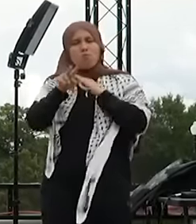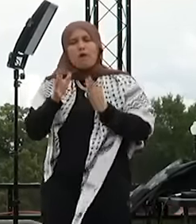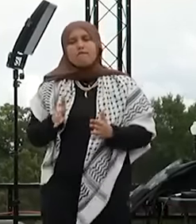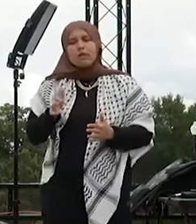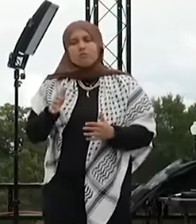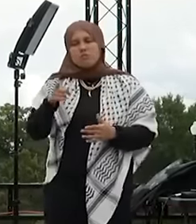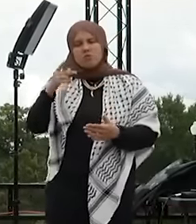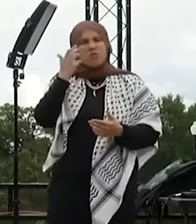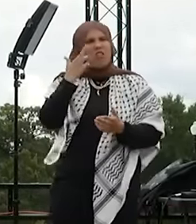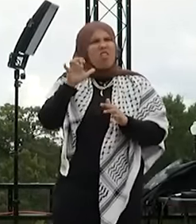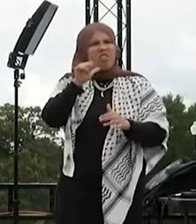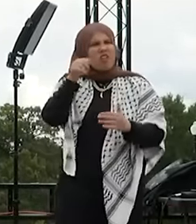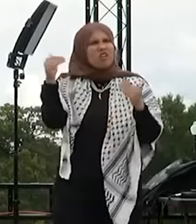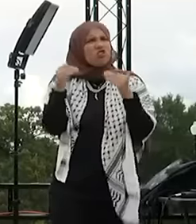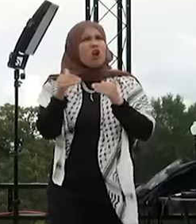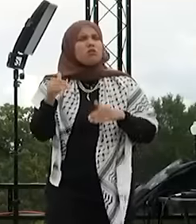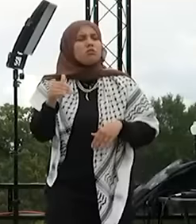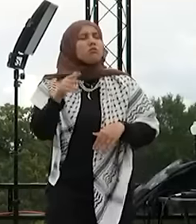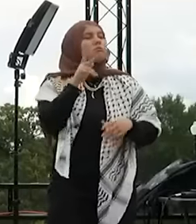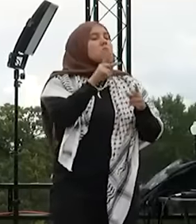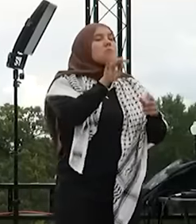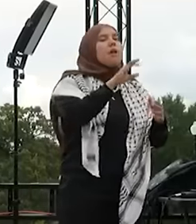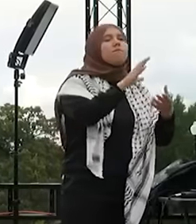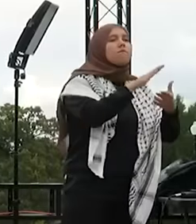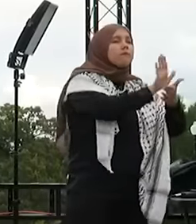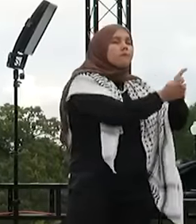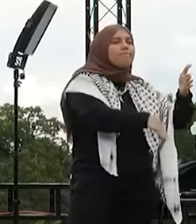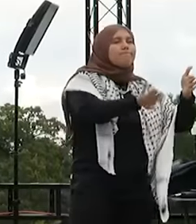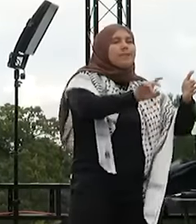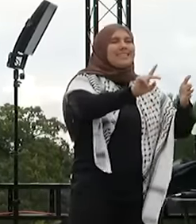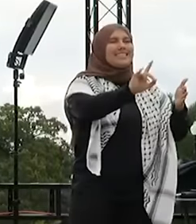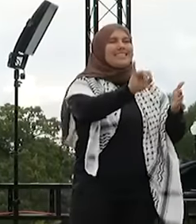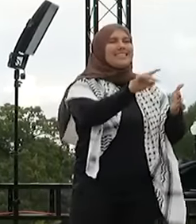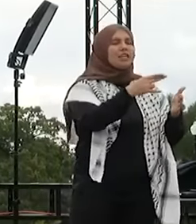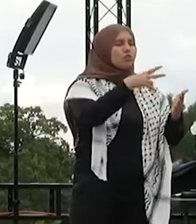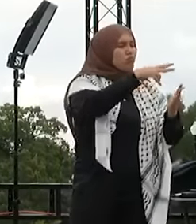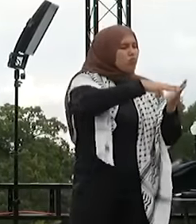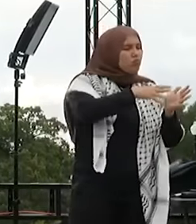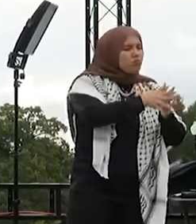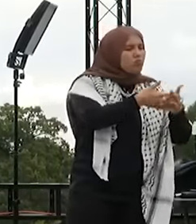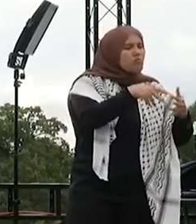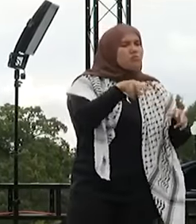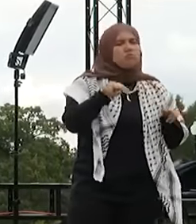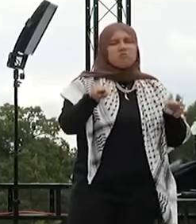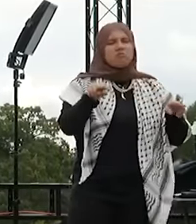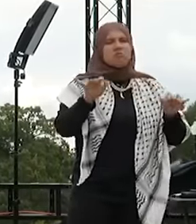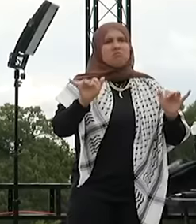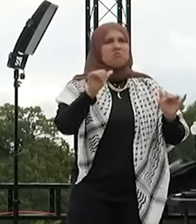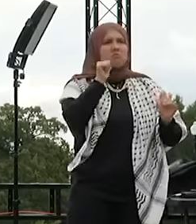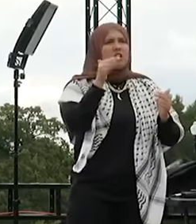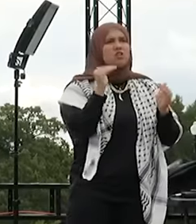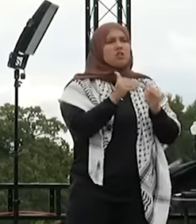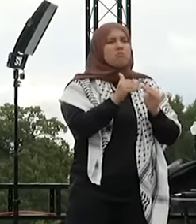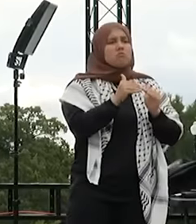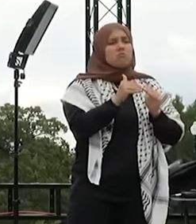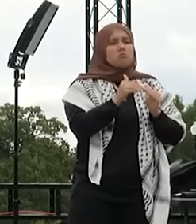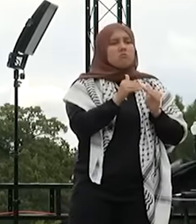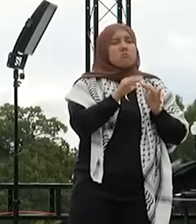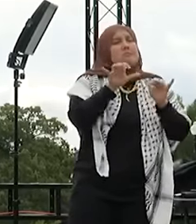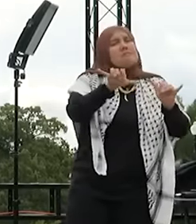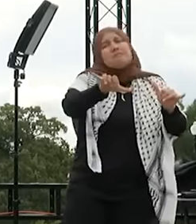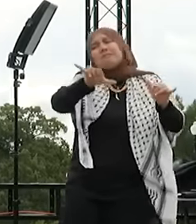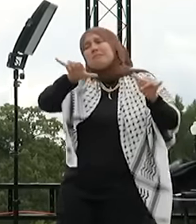read the story of the people of a ditch, and indeed the people of Gaza are